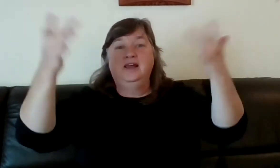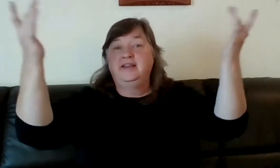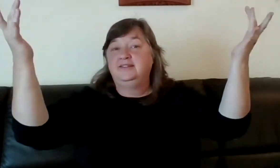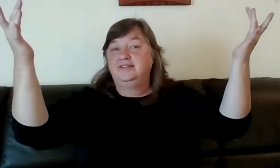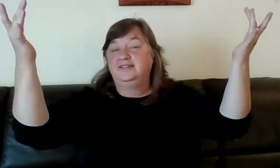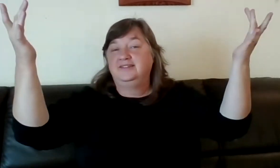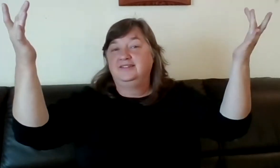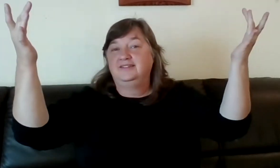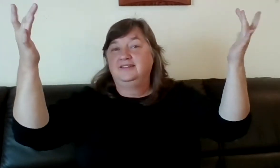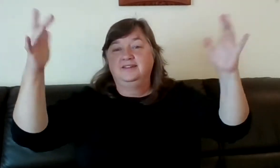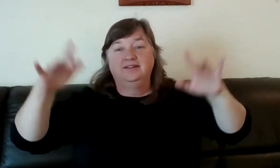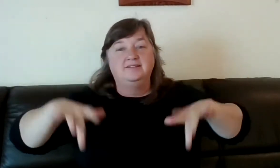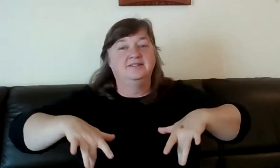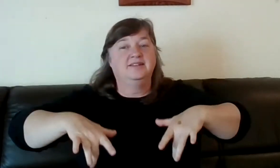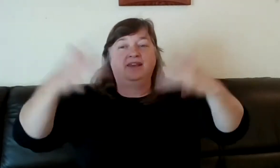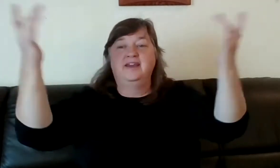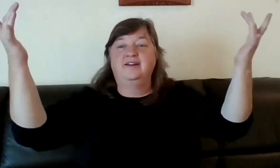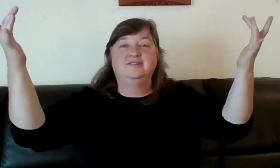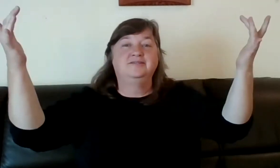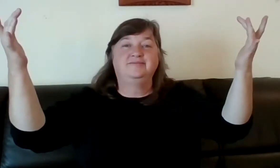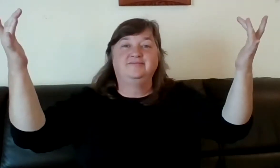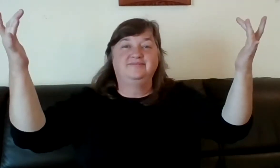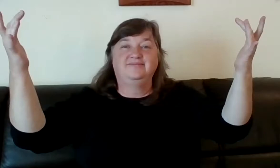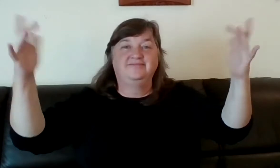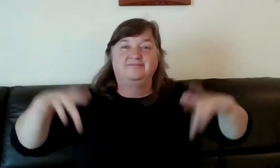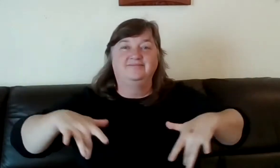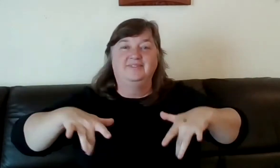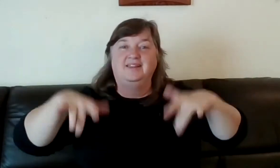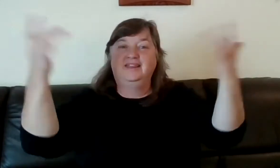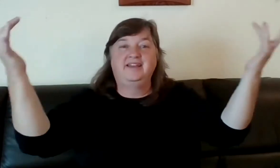Light. Just like air. Light.